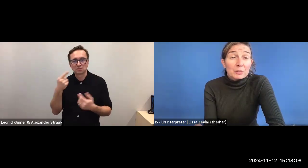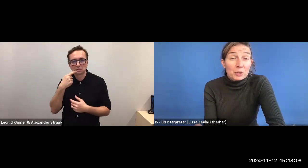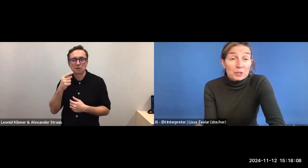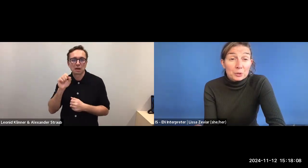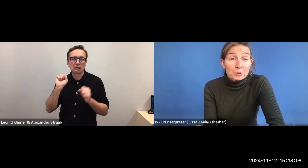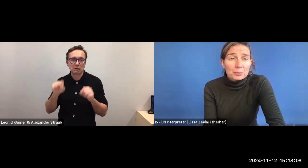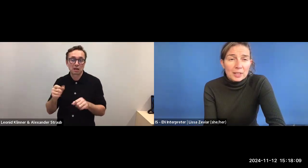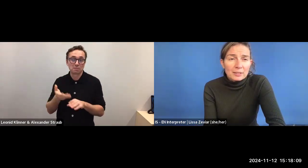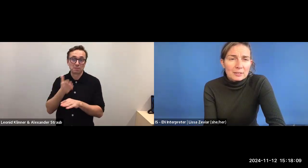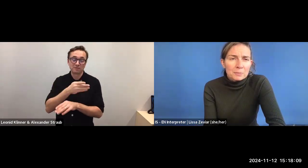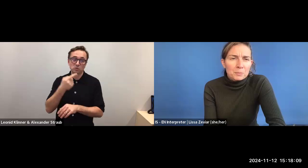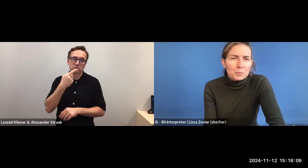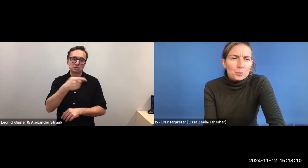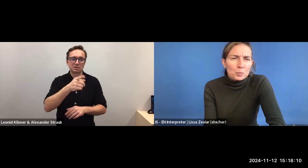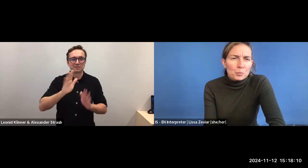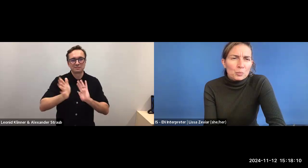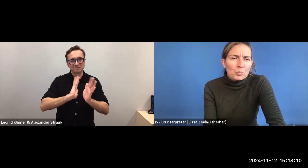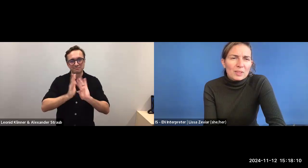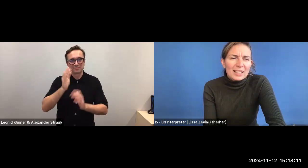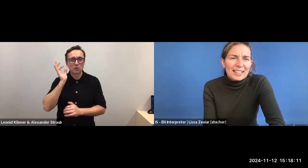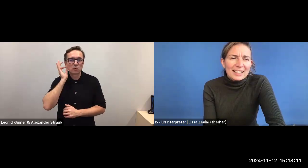were very important to test.